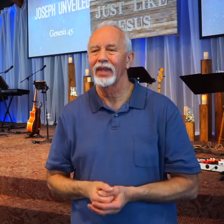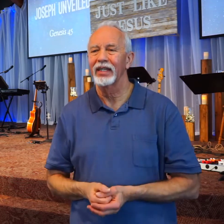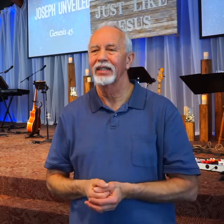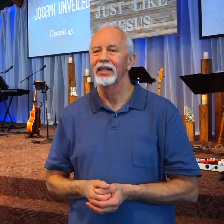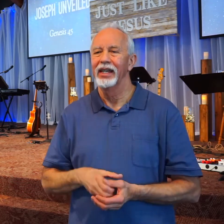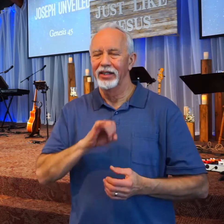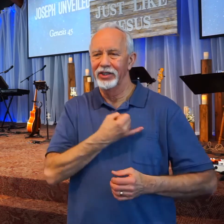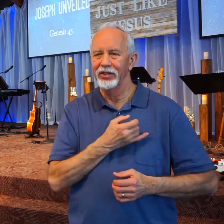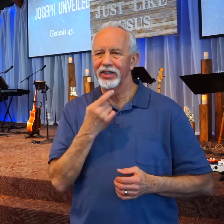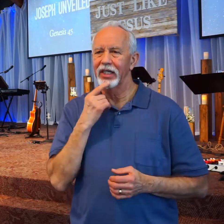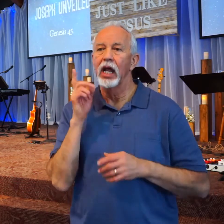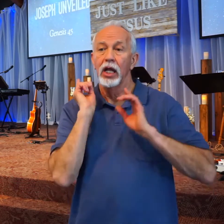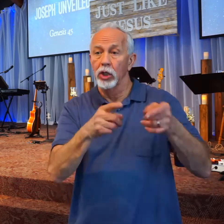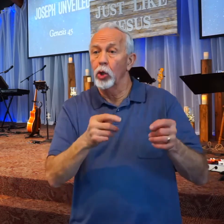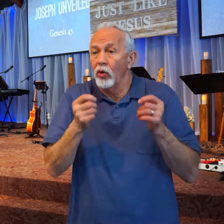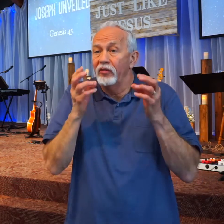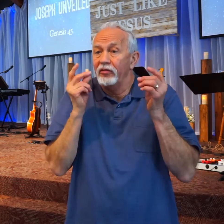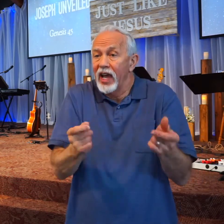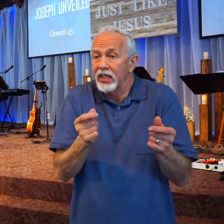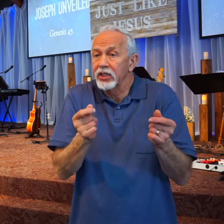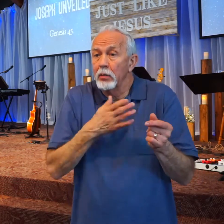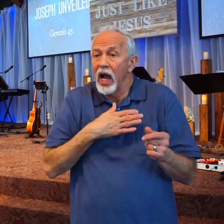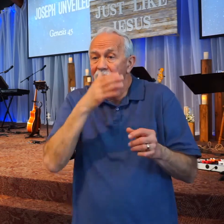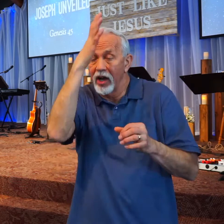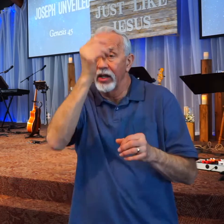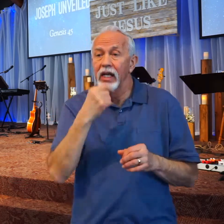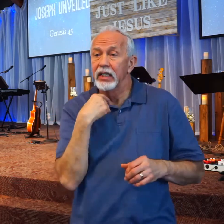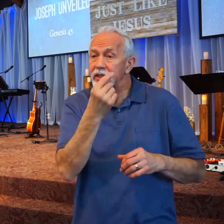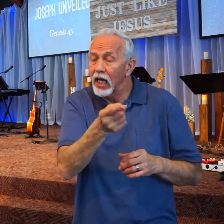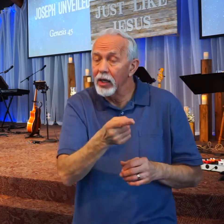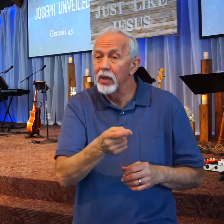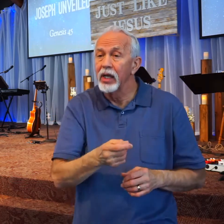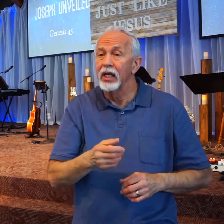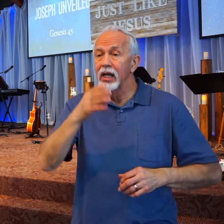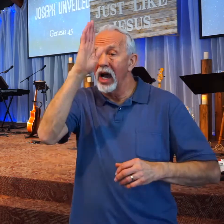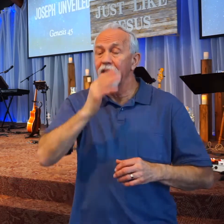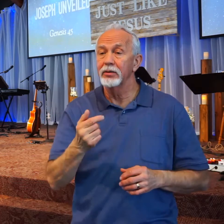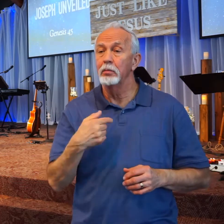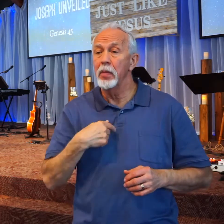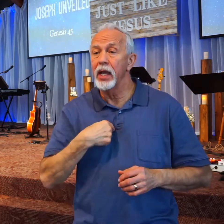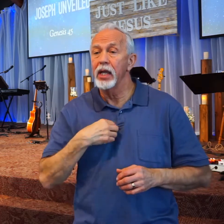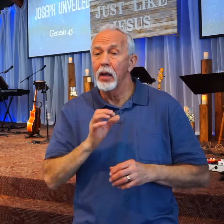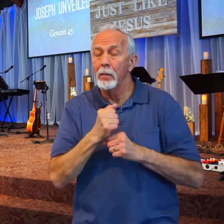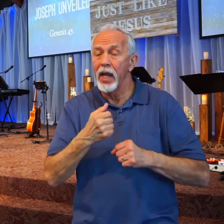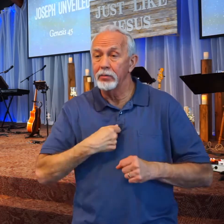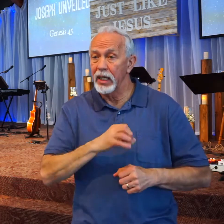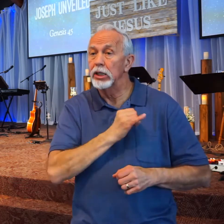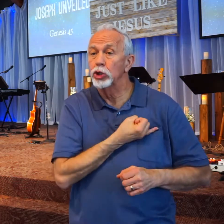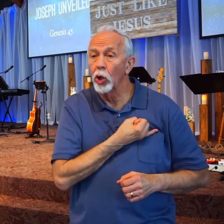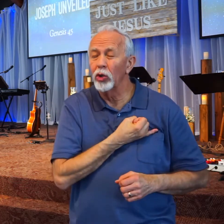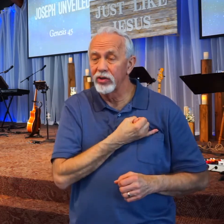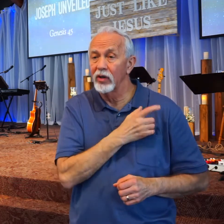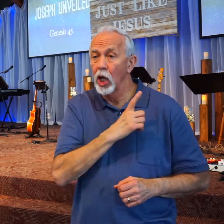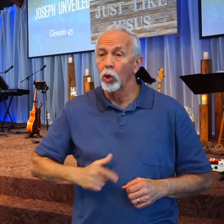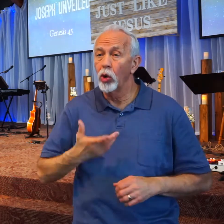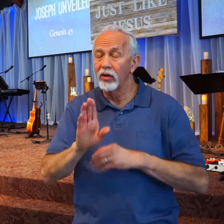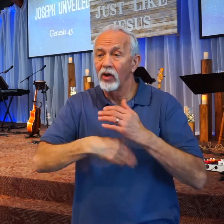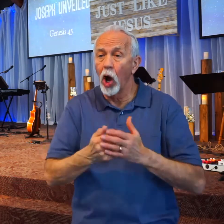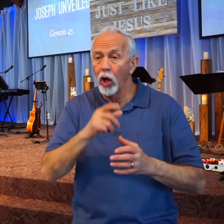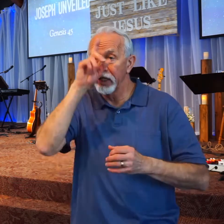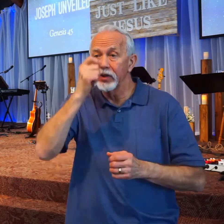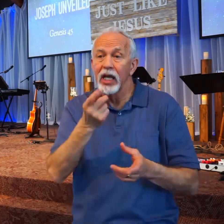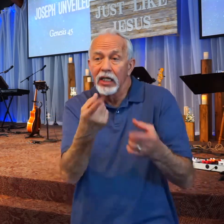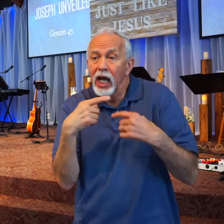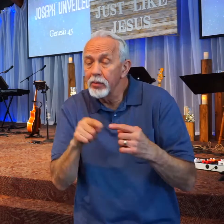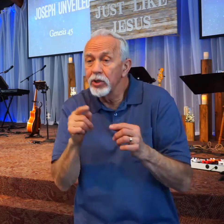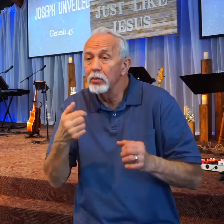And Joseph said, go quickly to my father and say, God has made me lord of all Egypt. Come down to me without delay, and